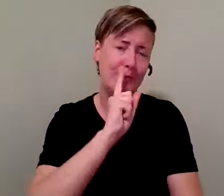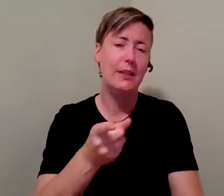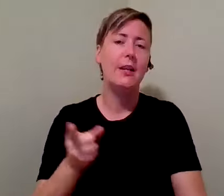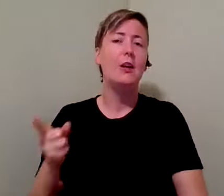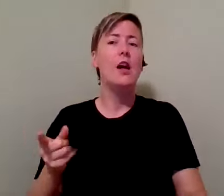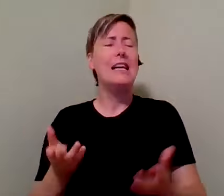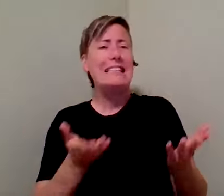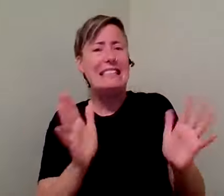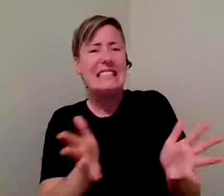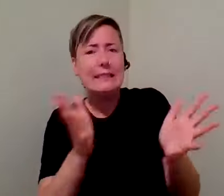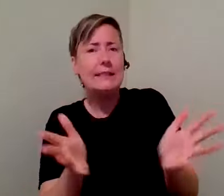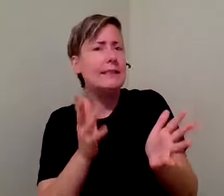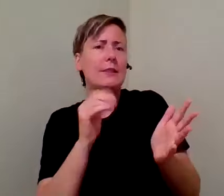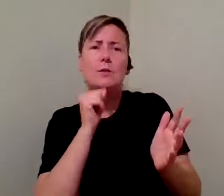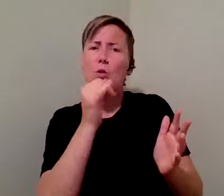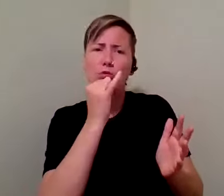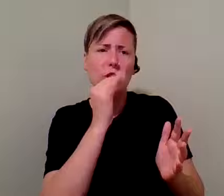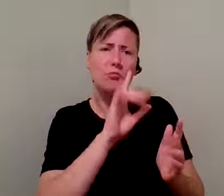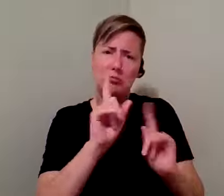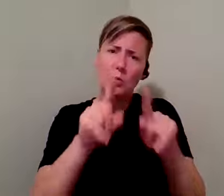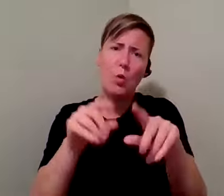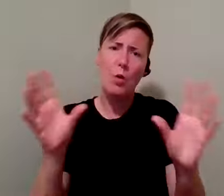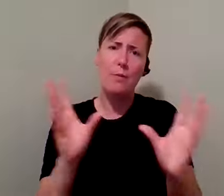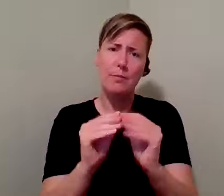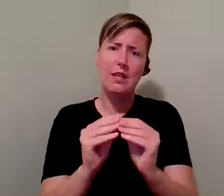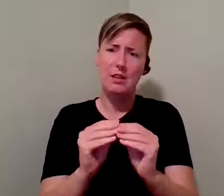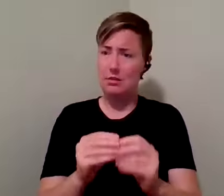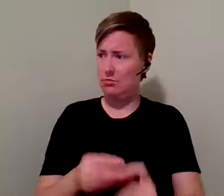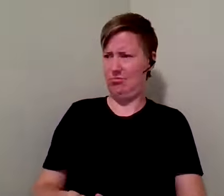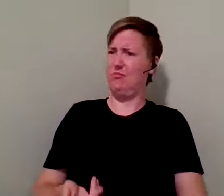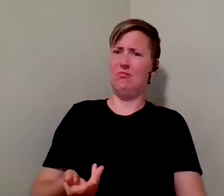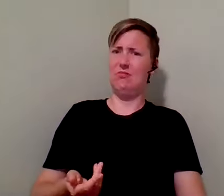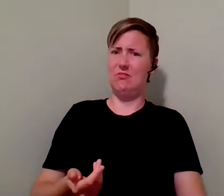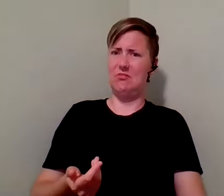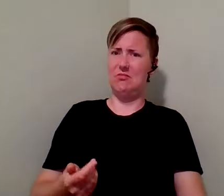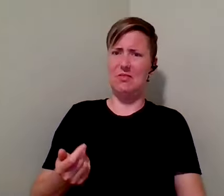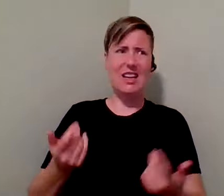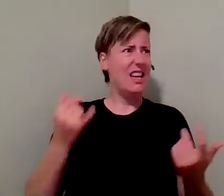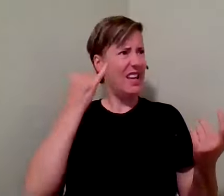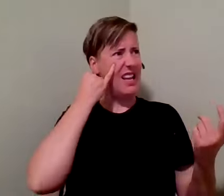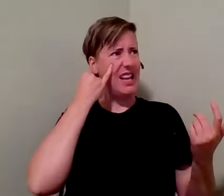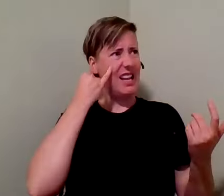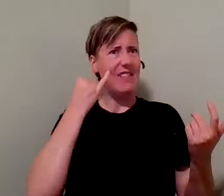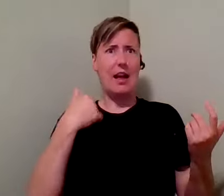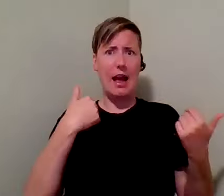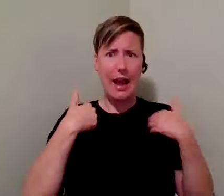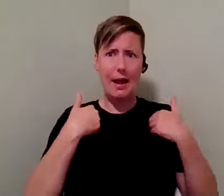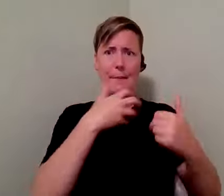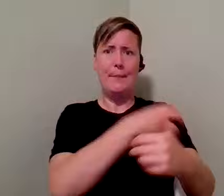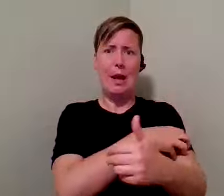meetings. That did not make sense. Because if I had the power to don't drink, why would I need to go for these bloody meetings, Then